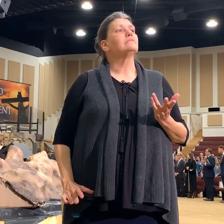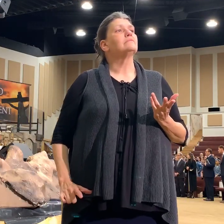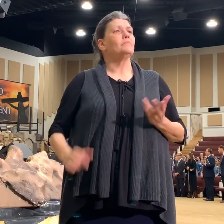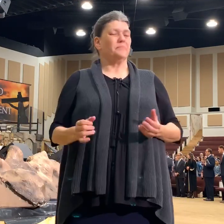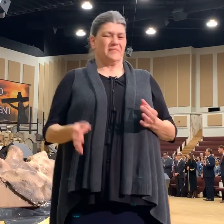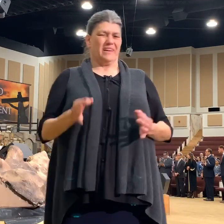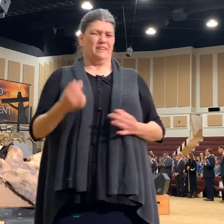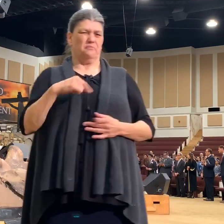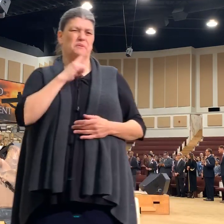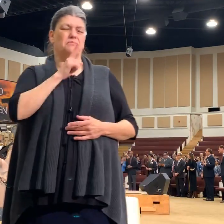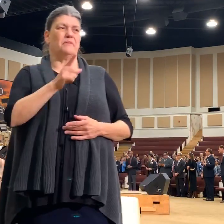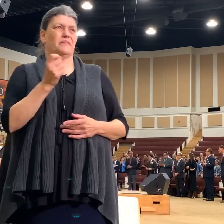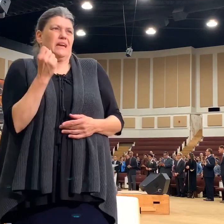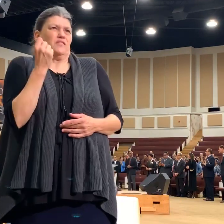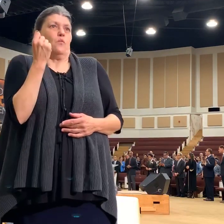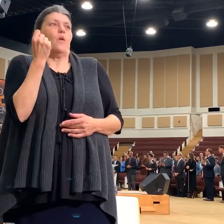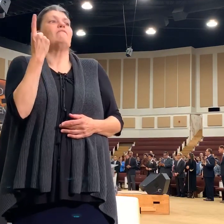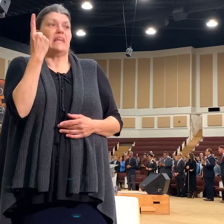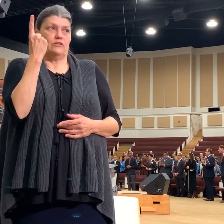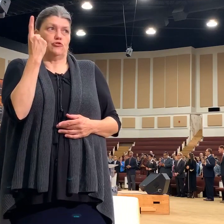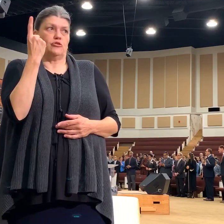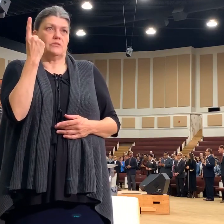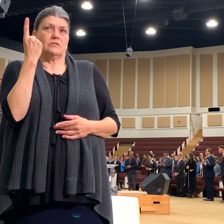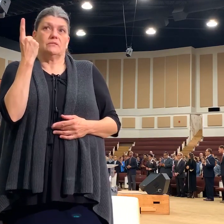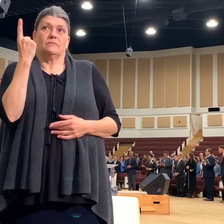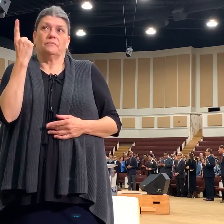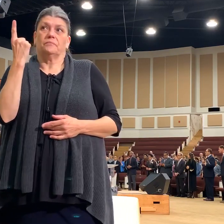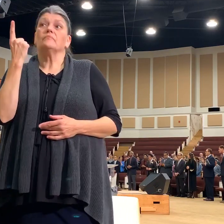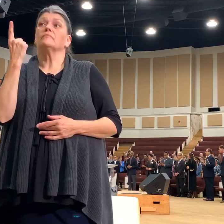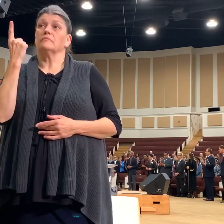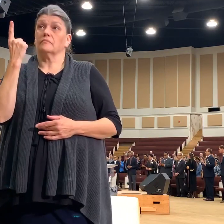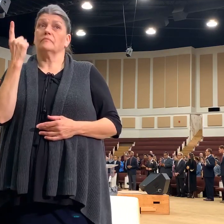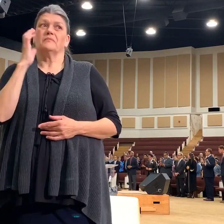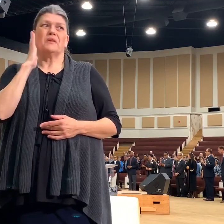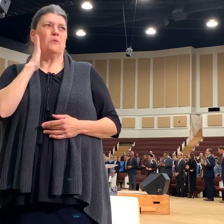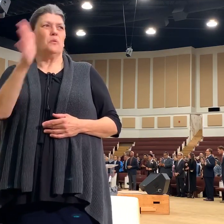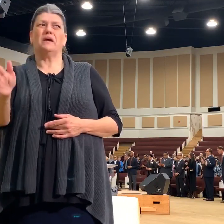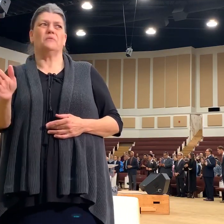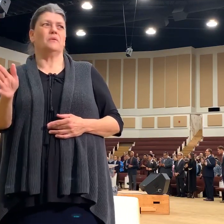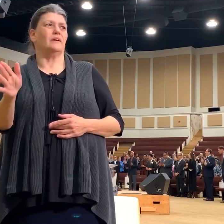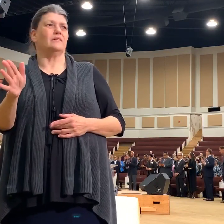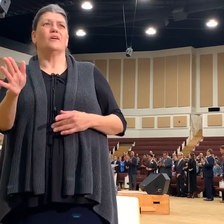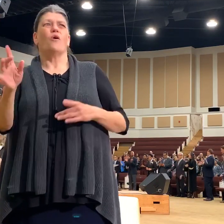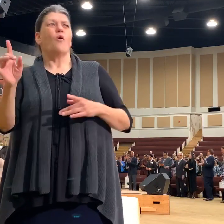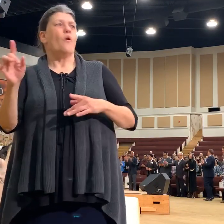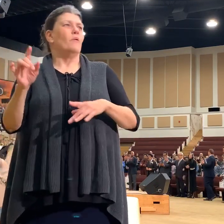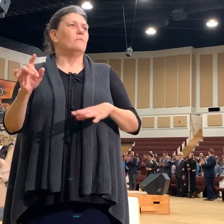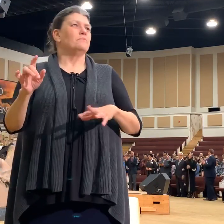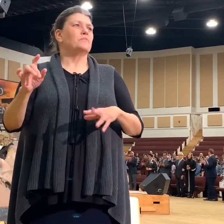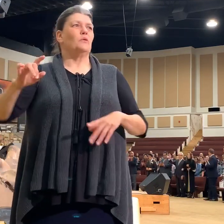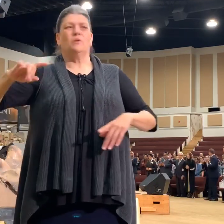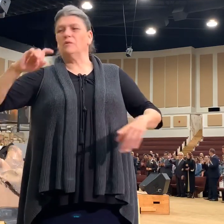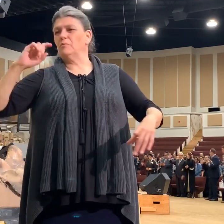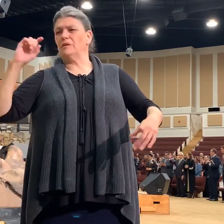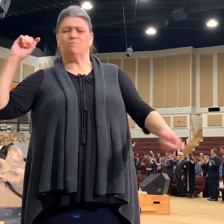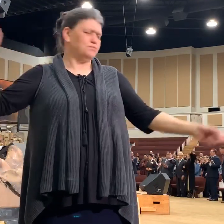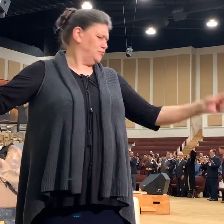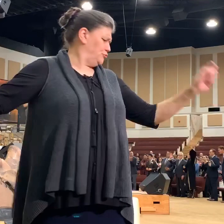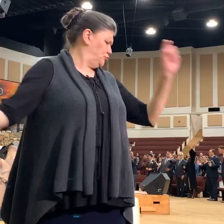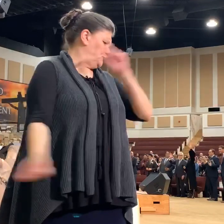if we really get that revelation, we're going to rock this city. We're going to rock this world. We're going to